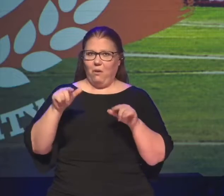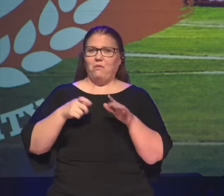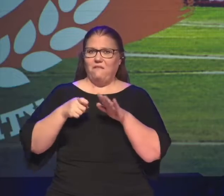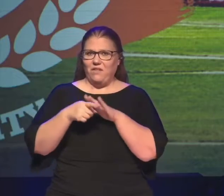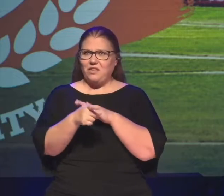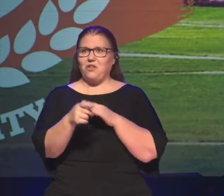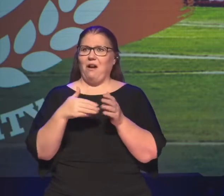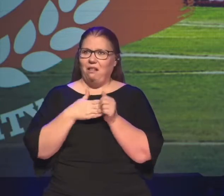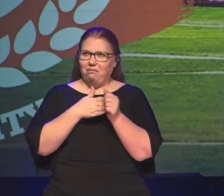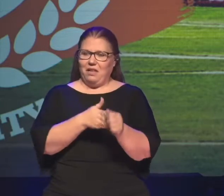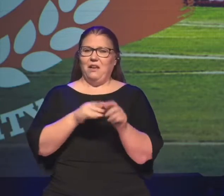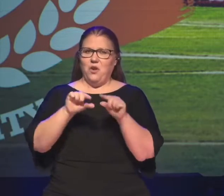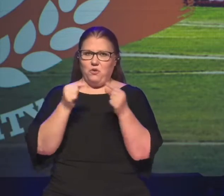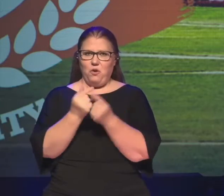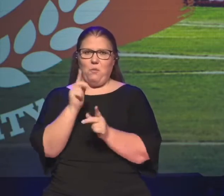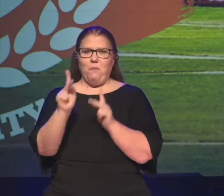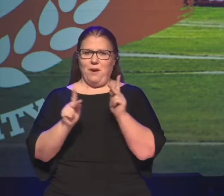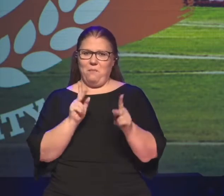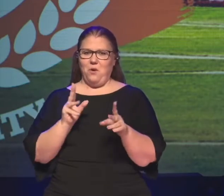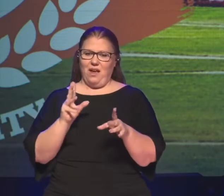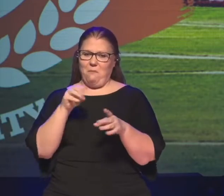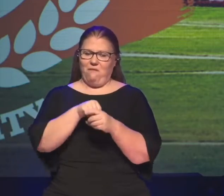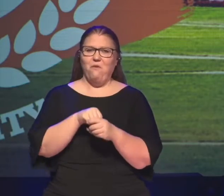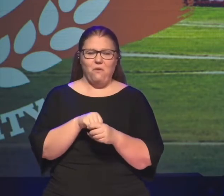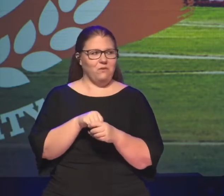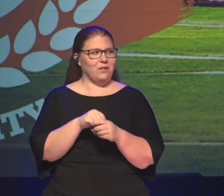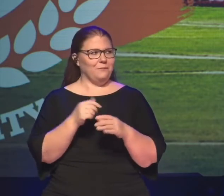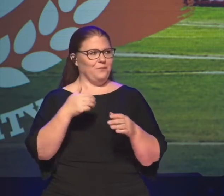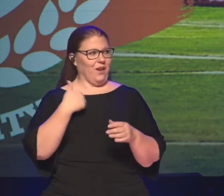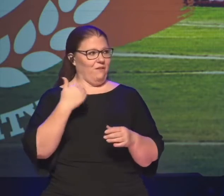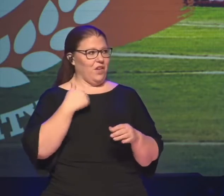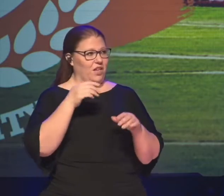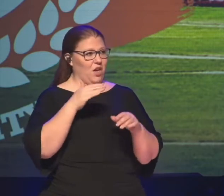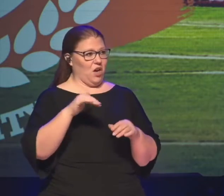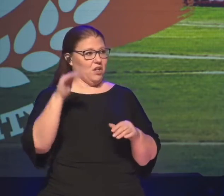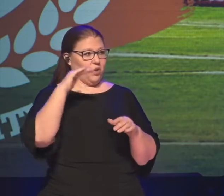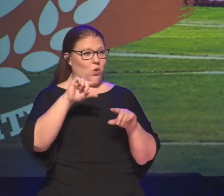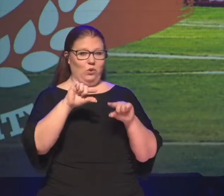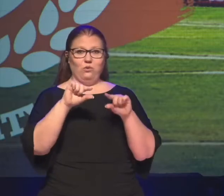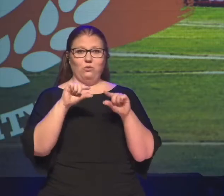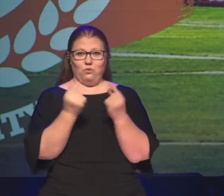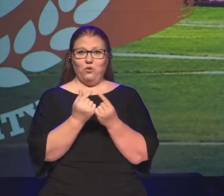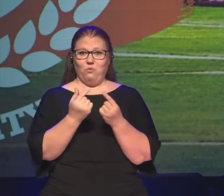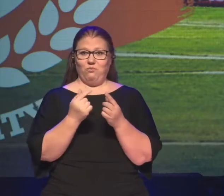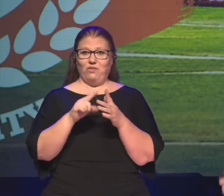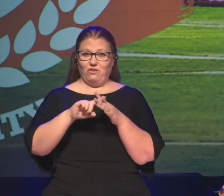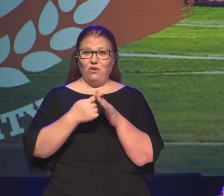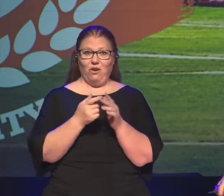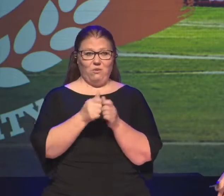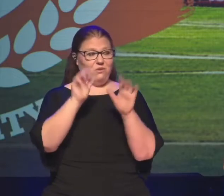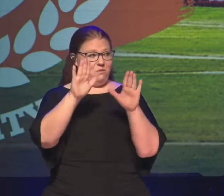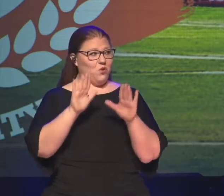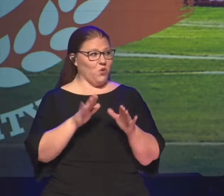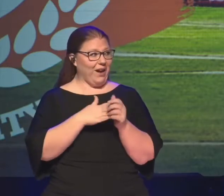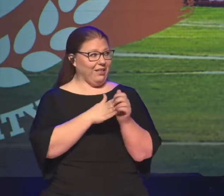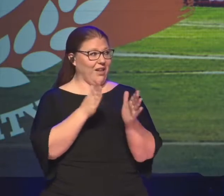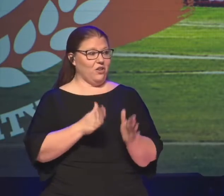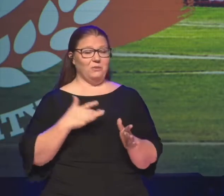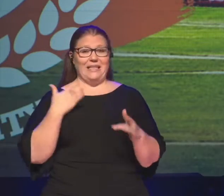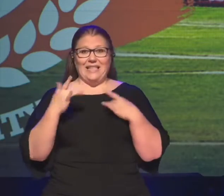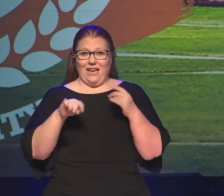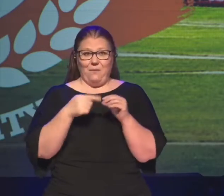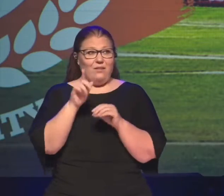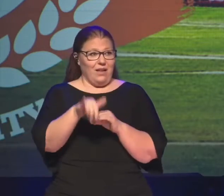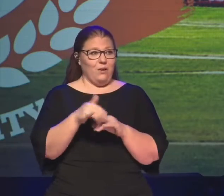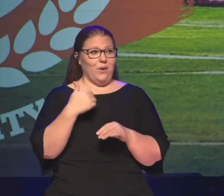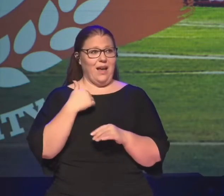where people can connect. And I'm excited about, we have a young adult group that's kind of relaunching with some great leaders, just excited about it. We